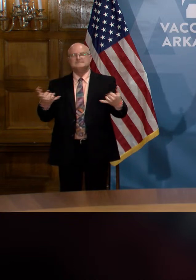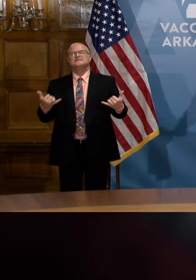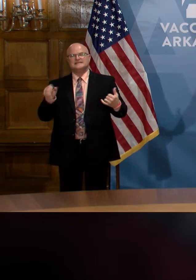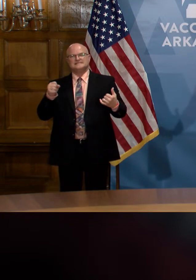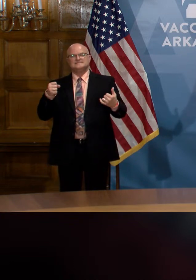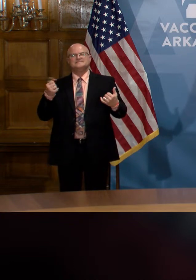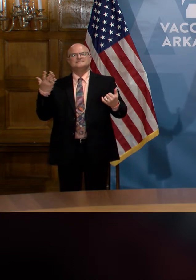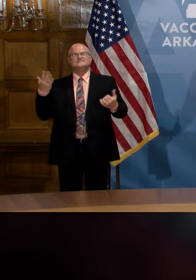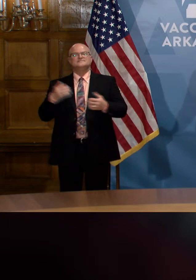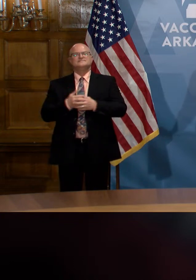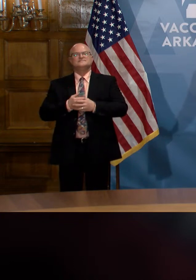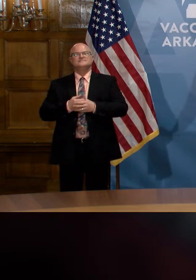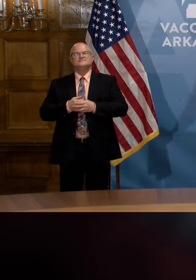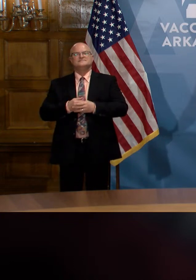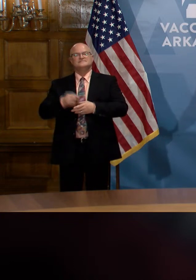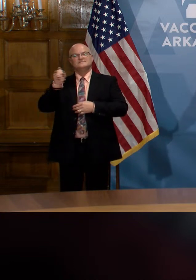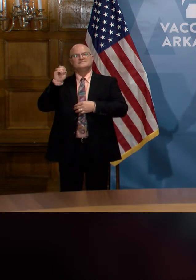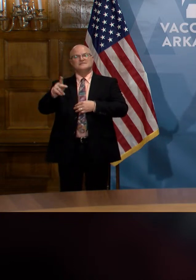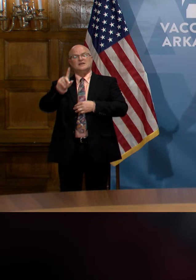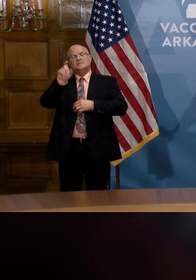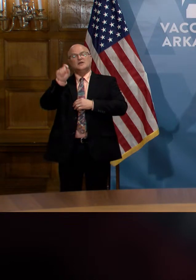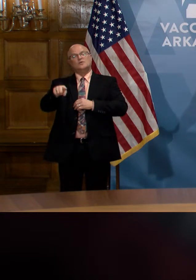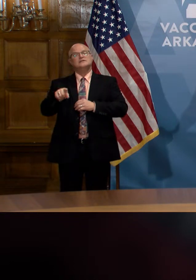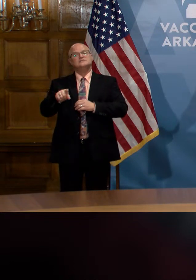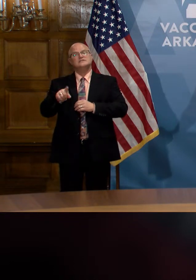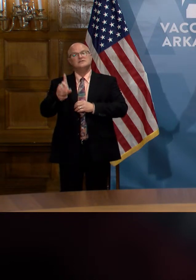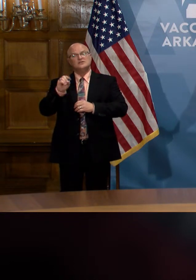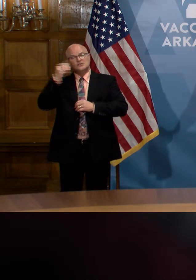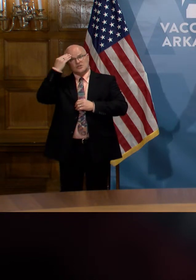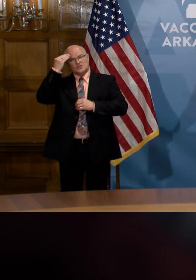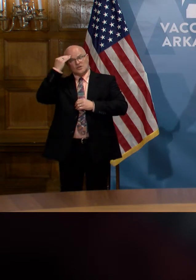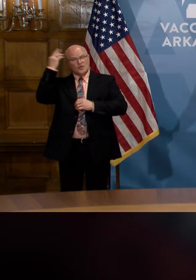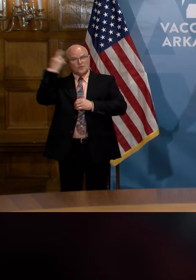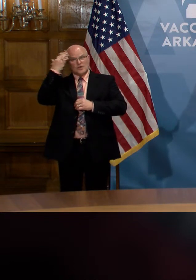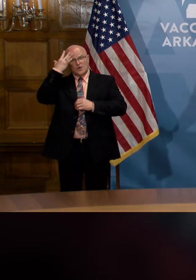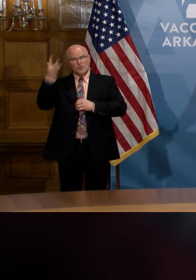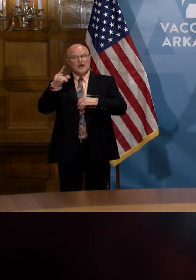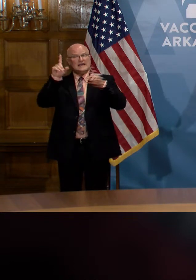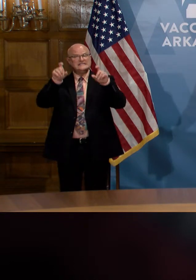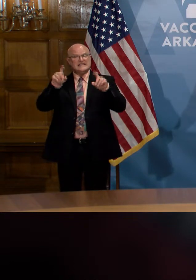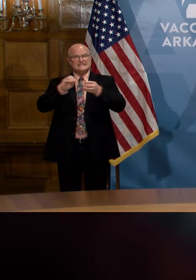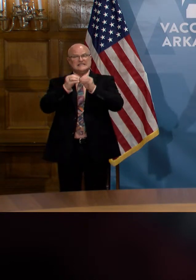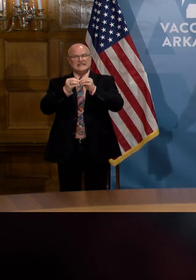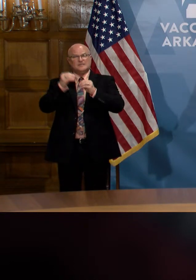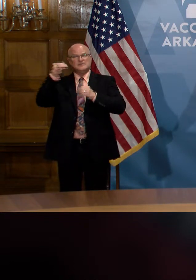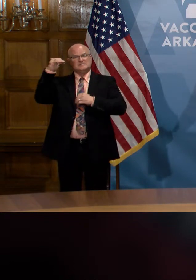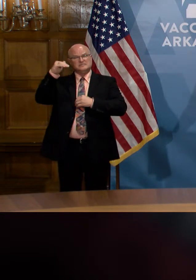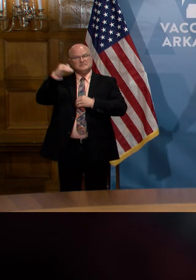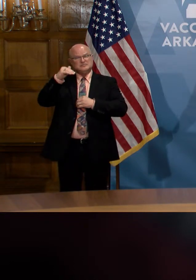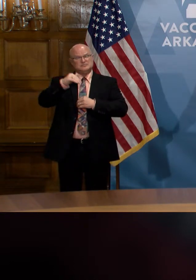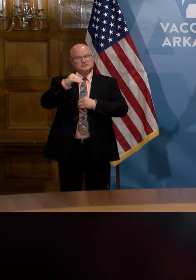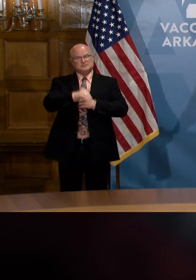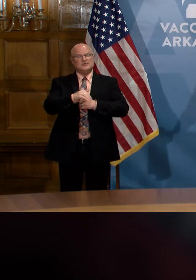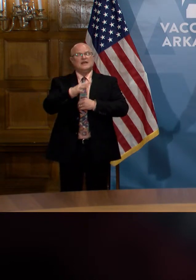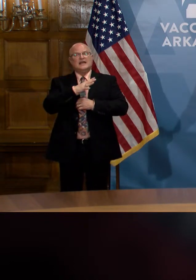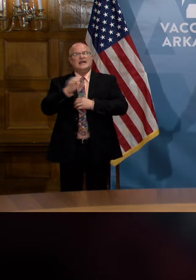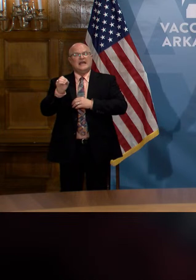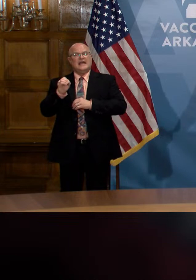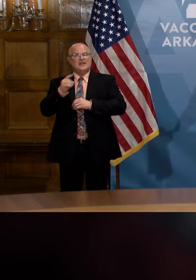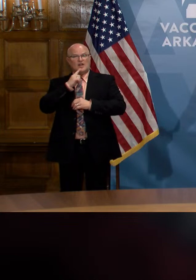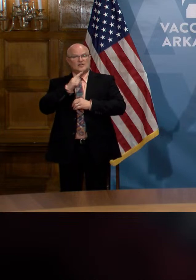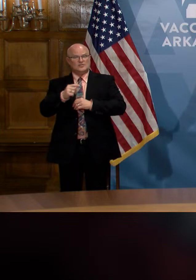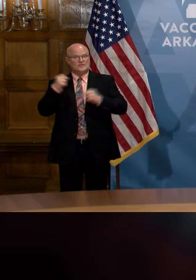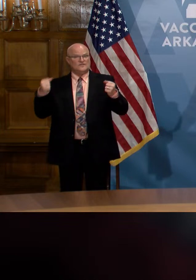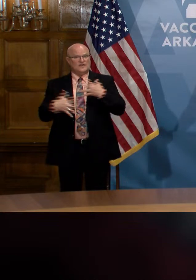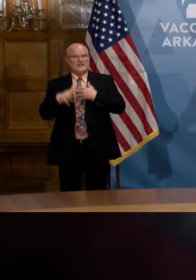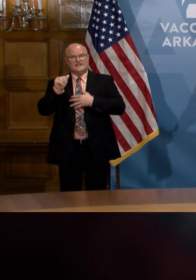now. Okay. My question is, do you know the reason why testing numbers have been on the lower end, and are you worried